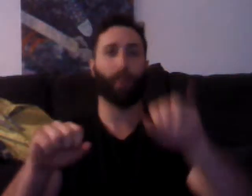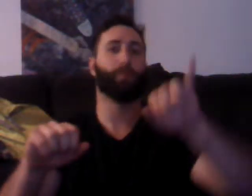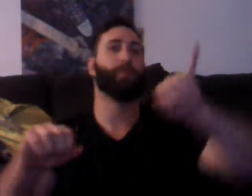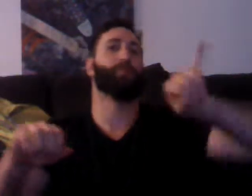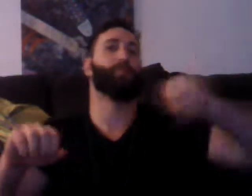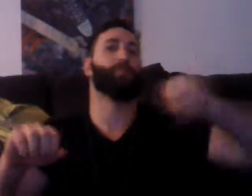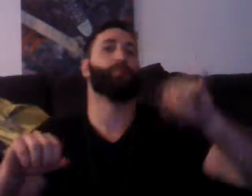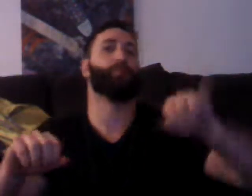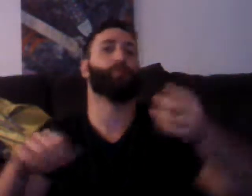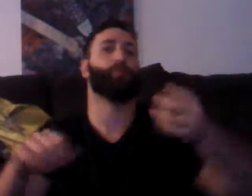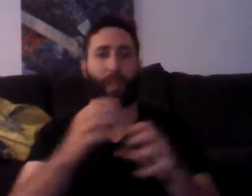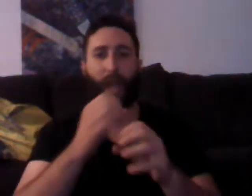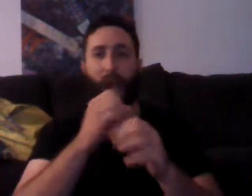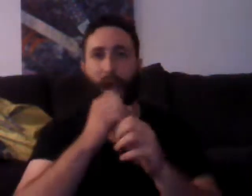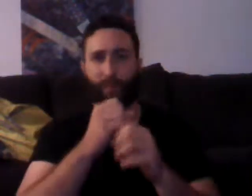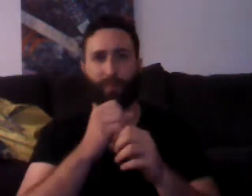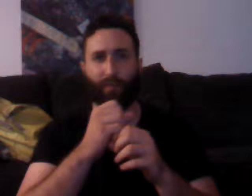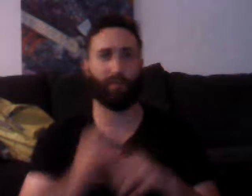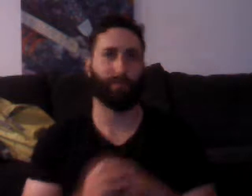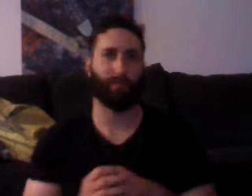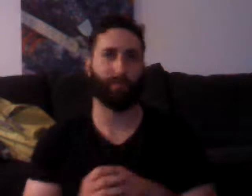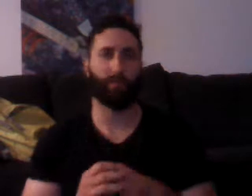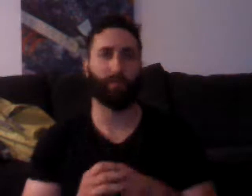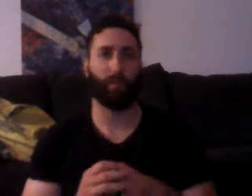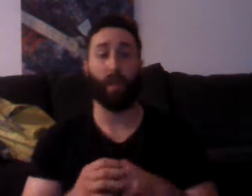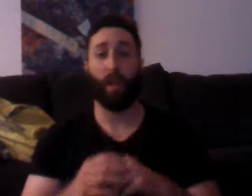meat batter into a fine emulsion and vacuums out any air.